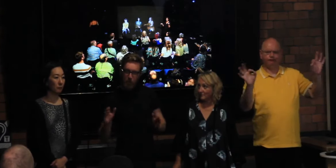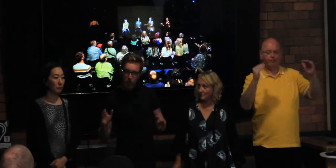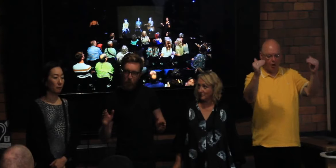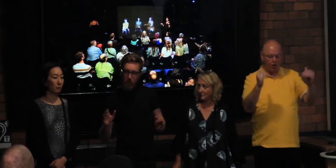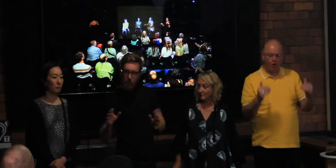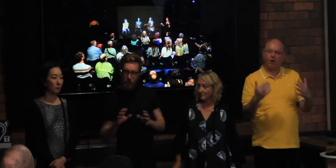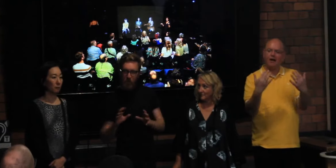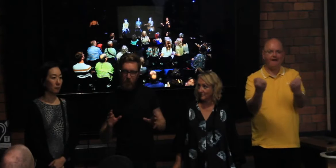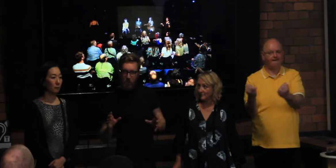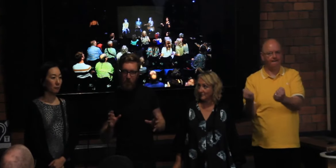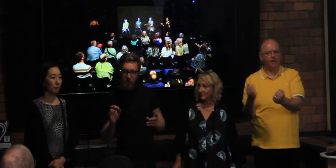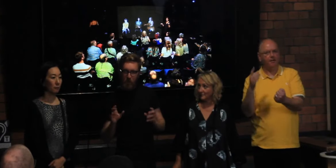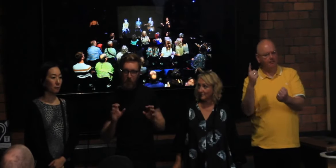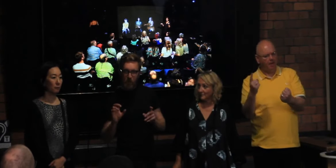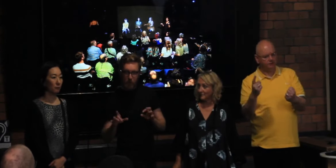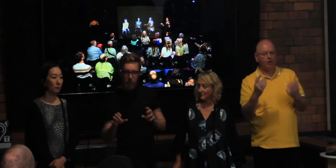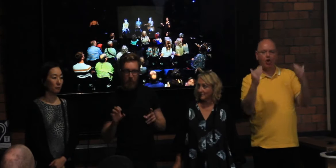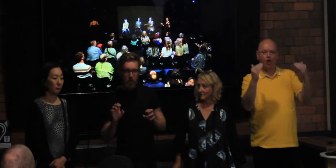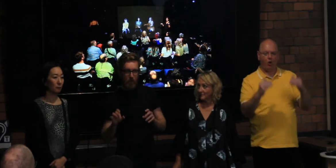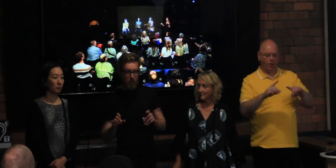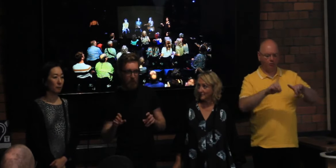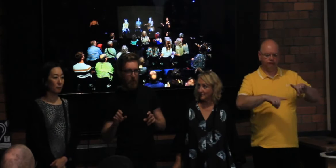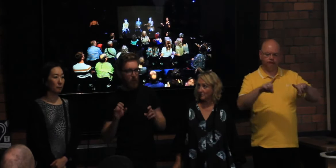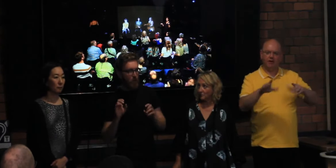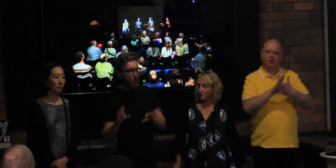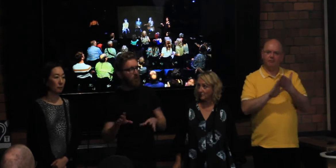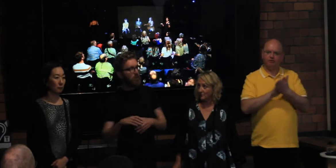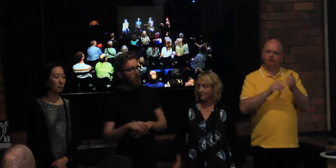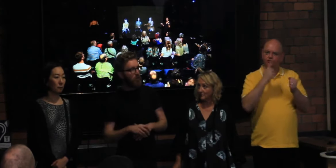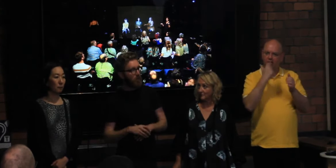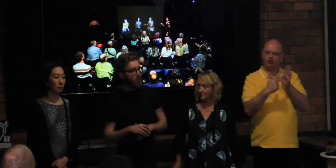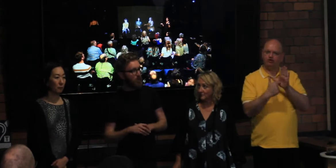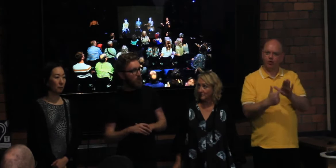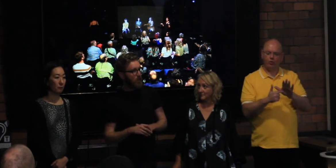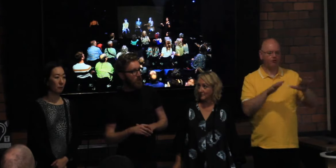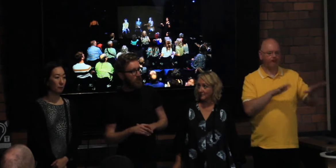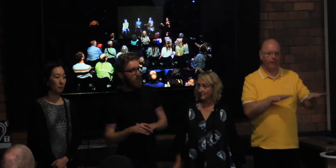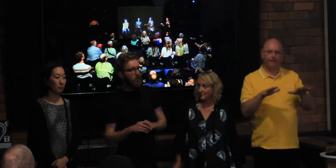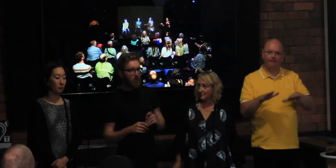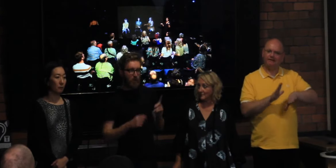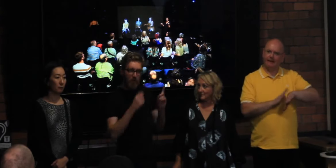fairly broad range of stuff that you can achieve in terms of kind of rhythm, tempo, and quality of vibration.